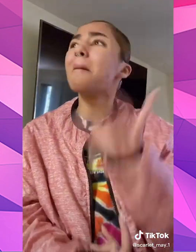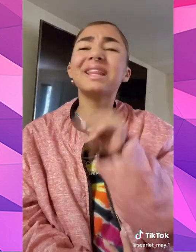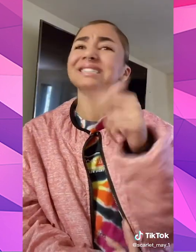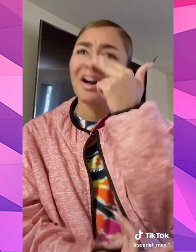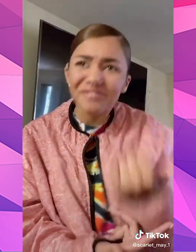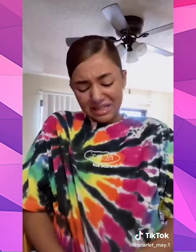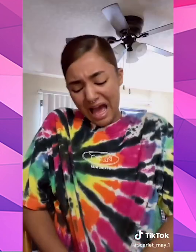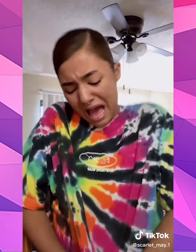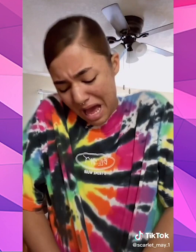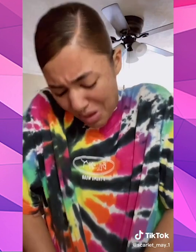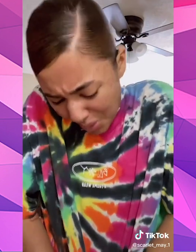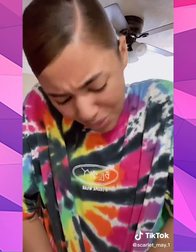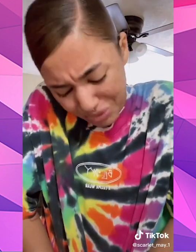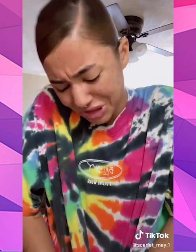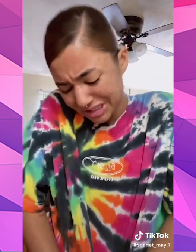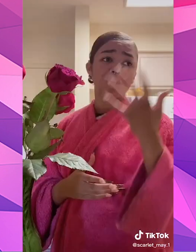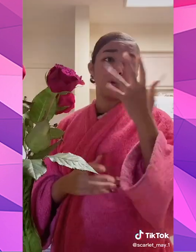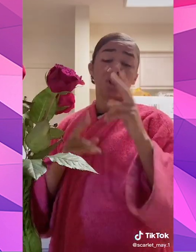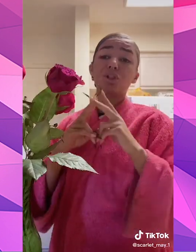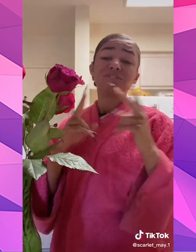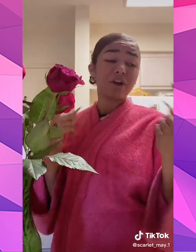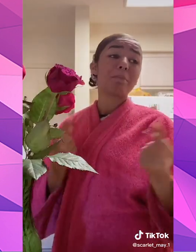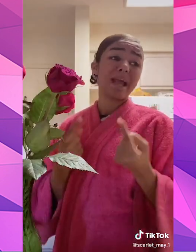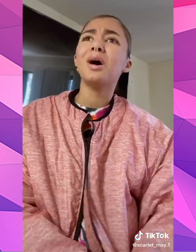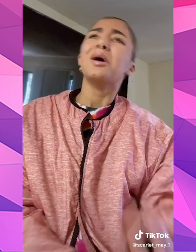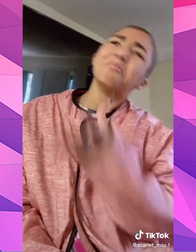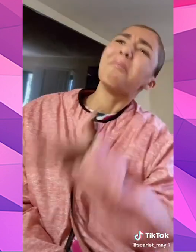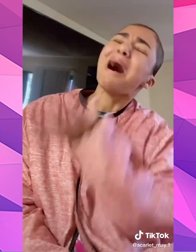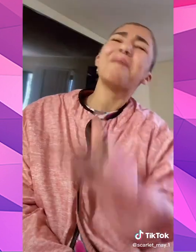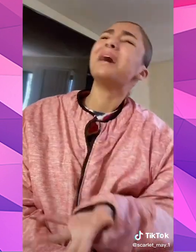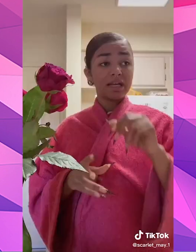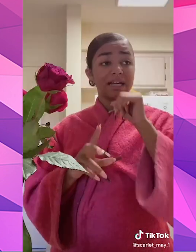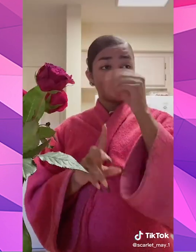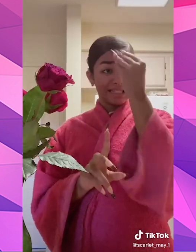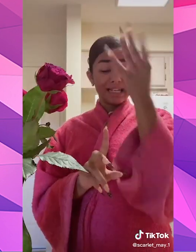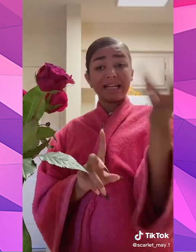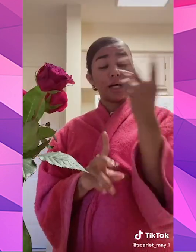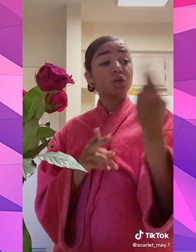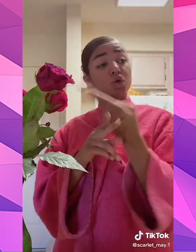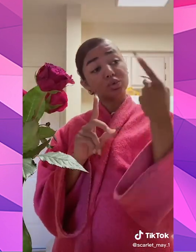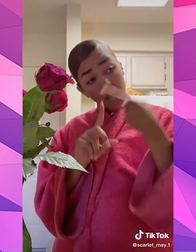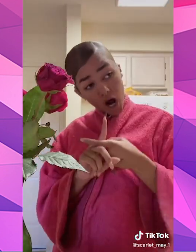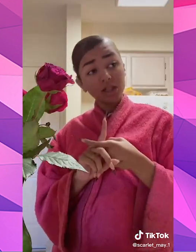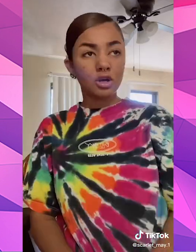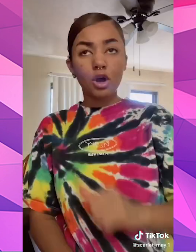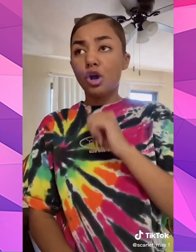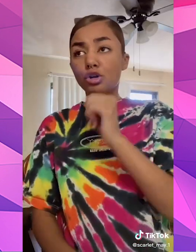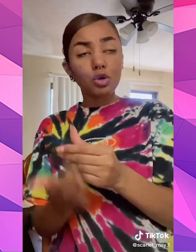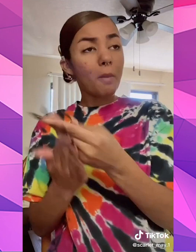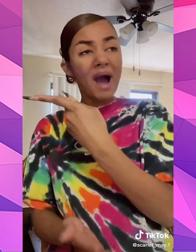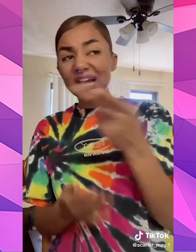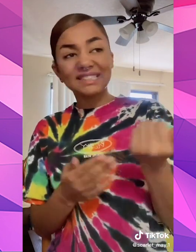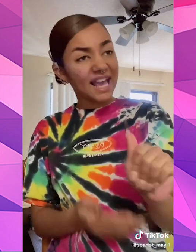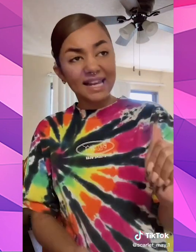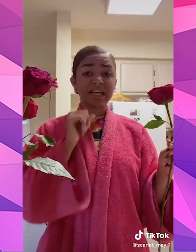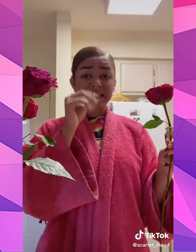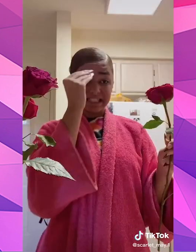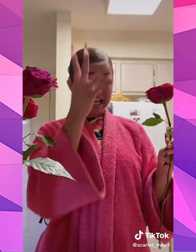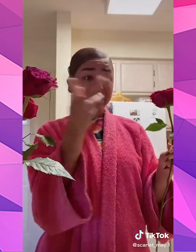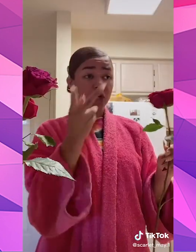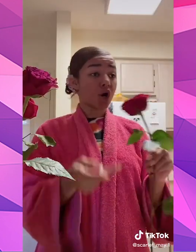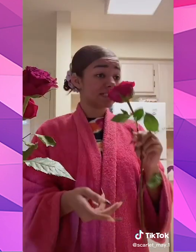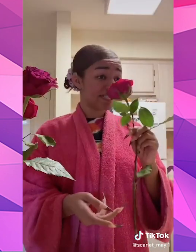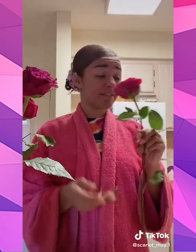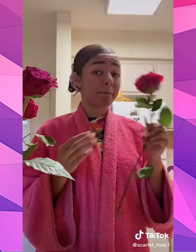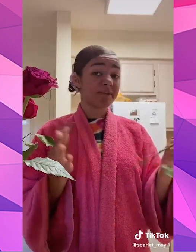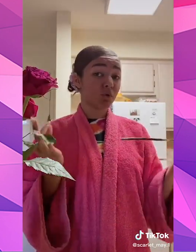Mama, that's not funny Ouch Looks very painful Mama Didn't I tell y'all to use condoms? You won't buy us any Didn't